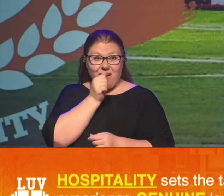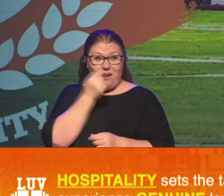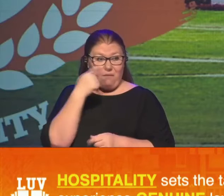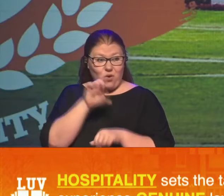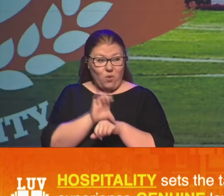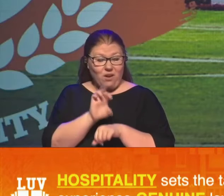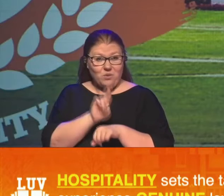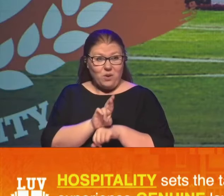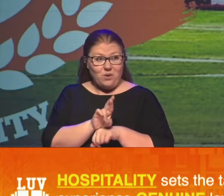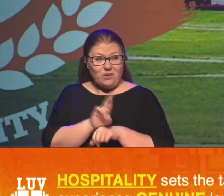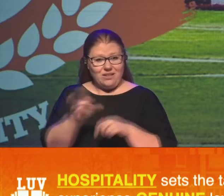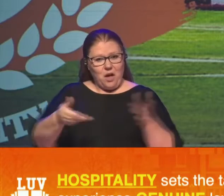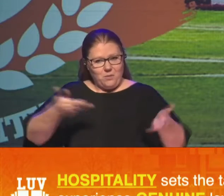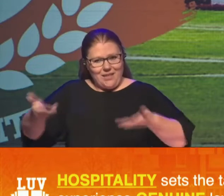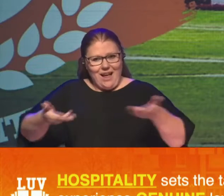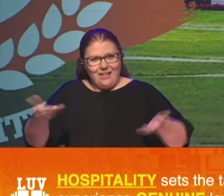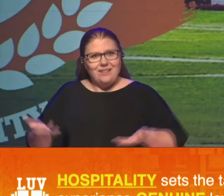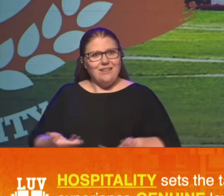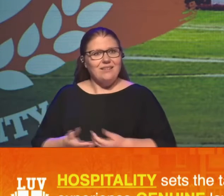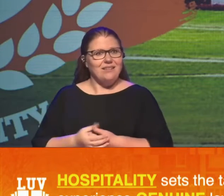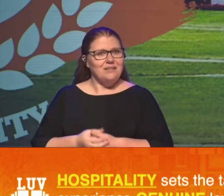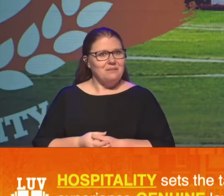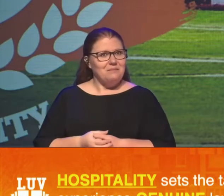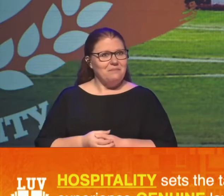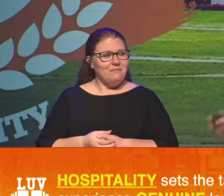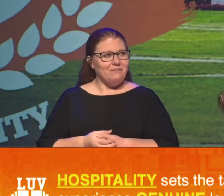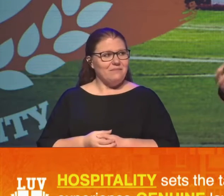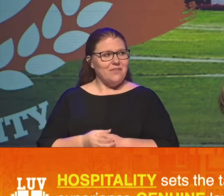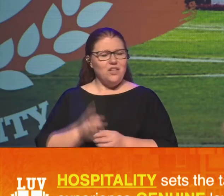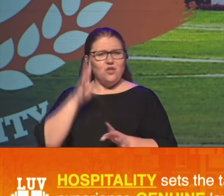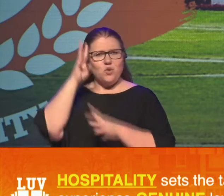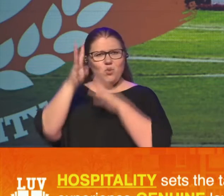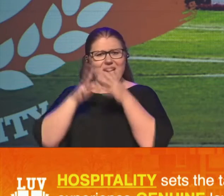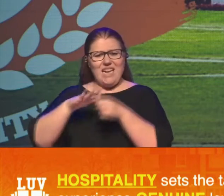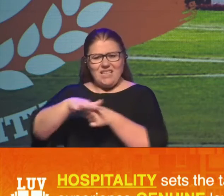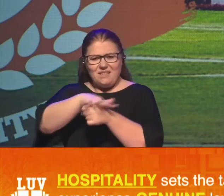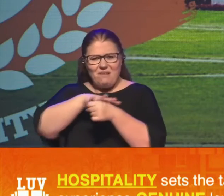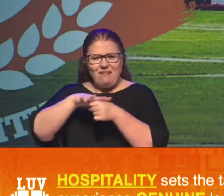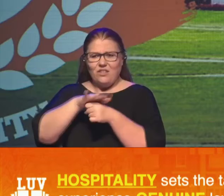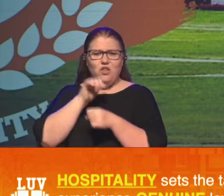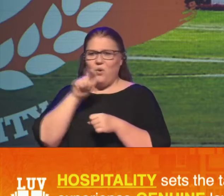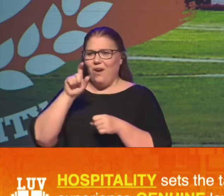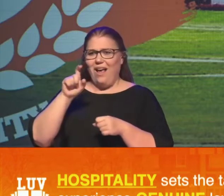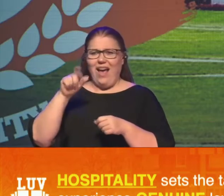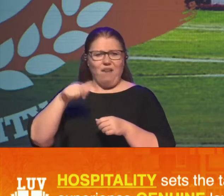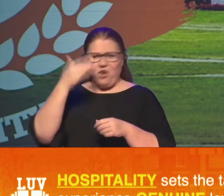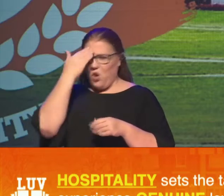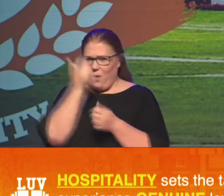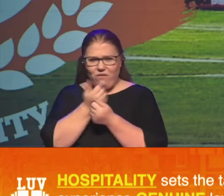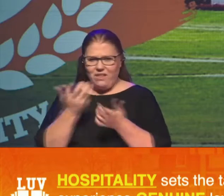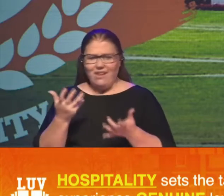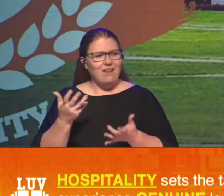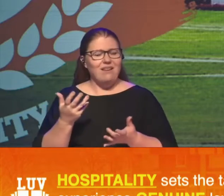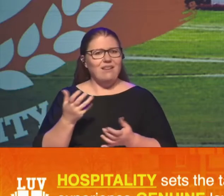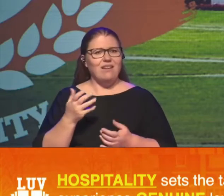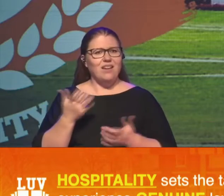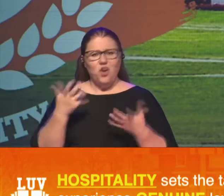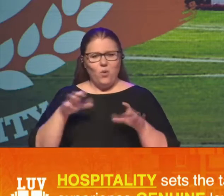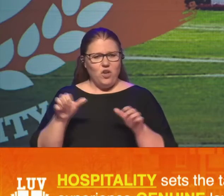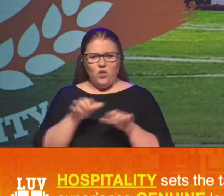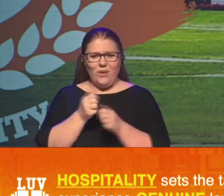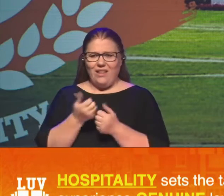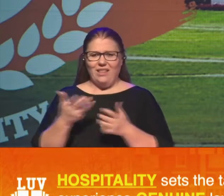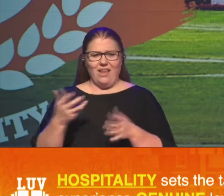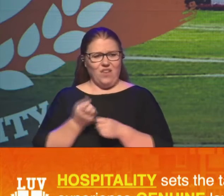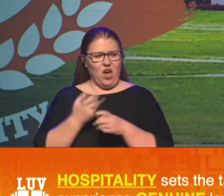been? Hospitality. Just creating that space that says we don't have to have all the answers. We don't want to do anything that's going to make